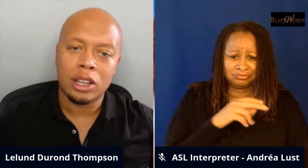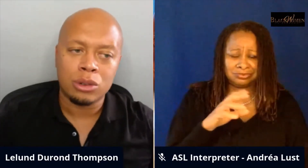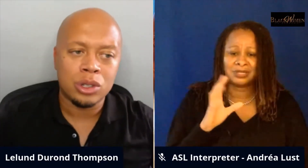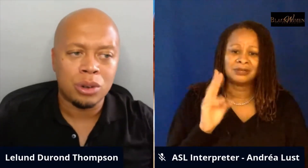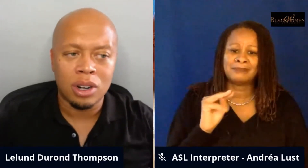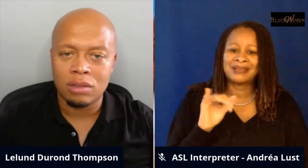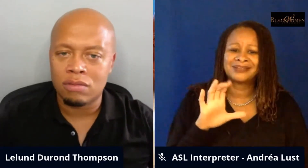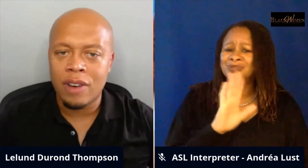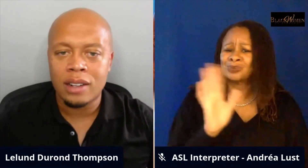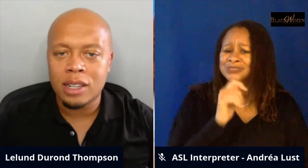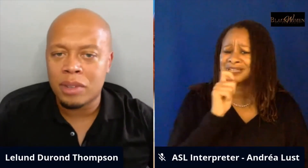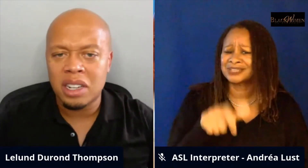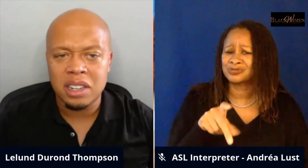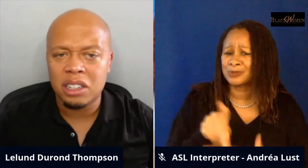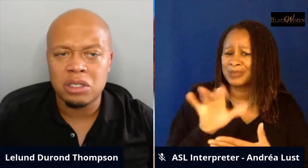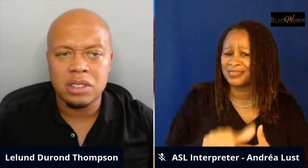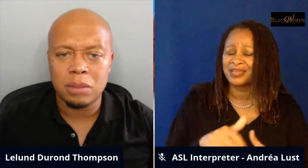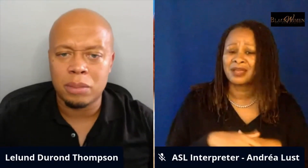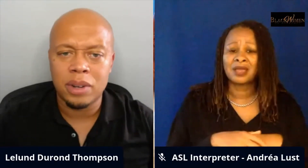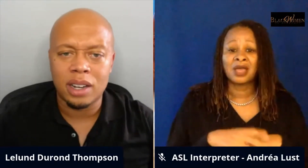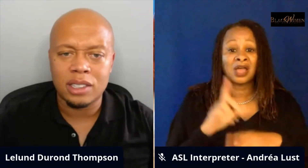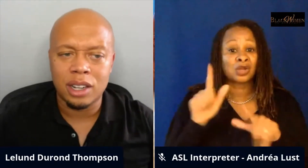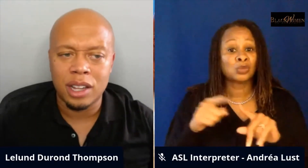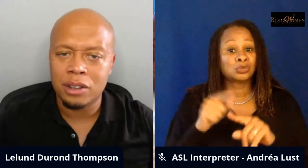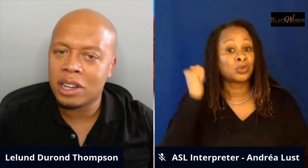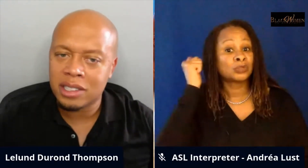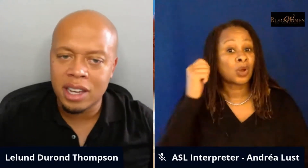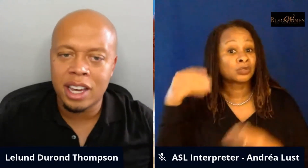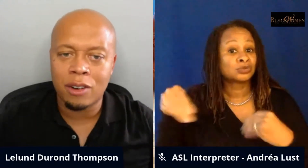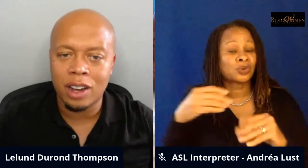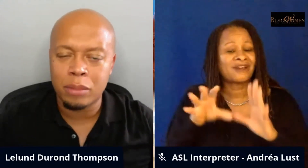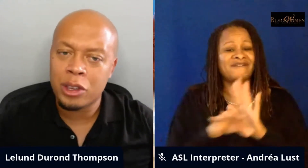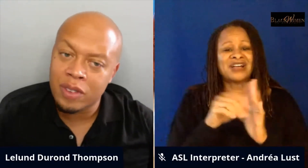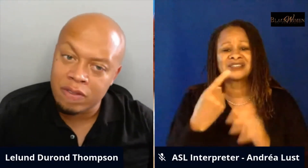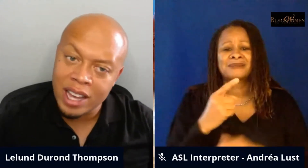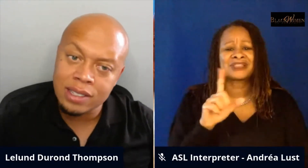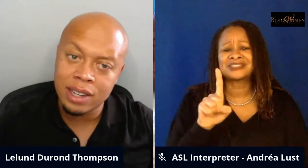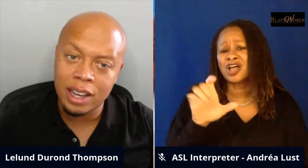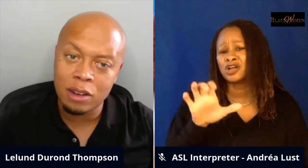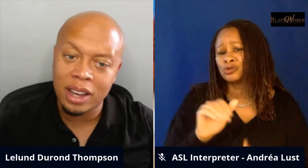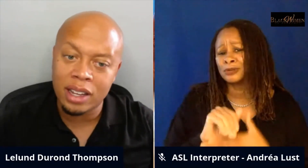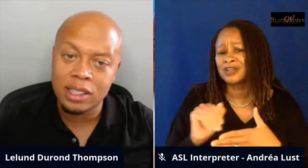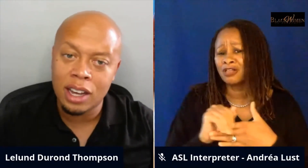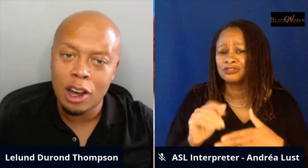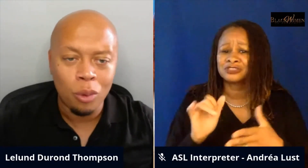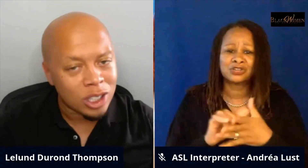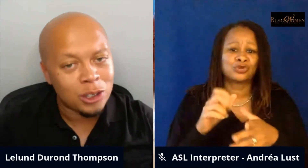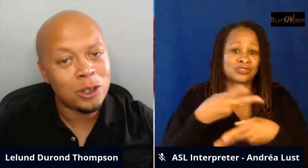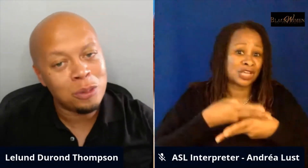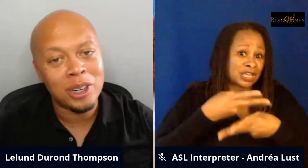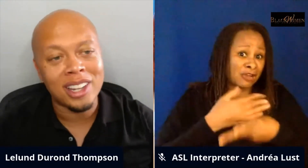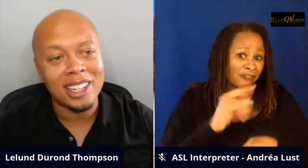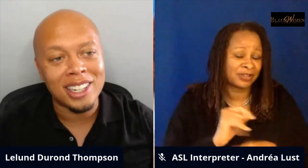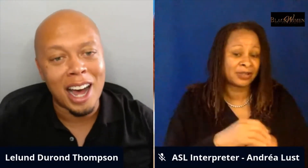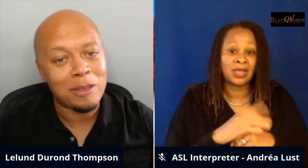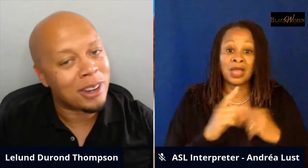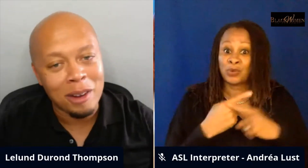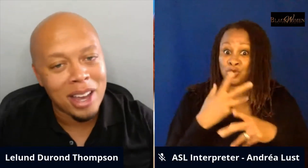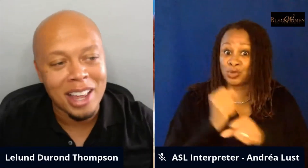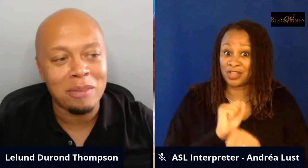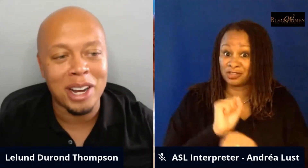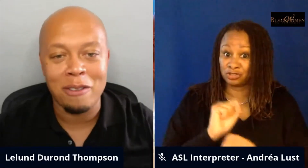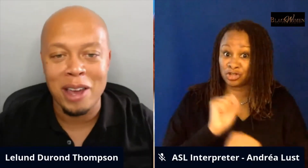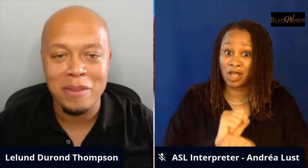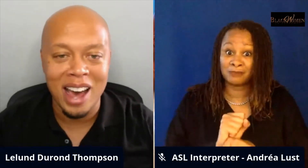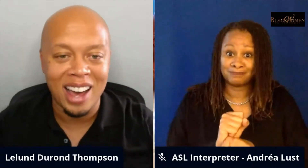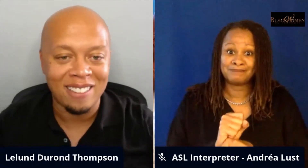to an audio store, find something that's $100 and something bucks, that you're going to take care of, but you've invested in, because once you do book that job, you're going to